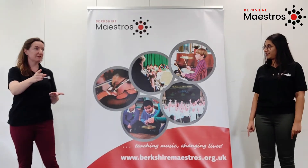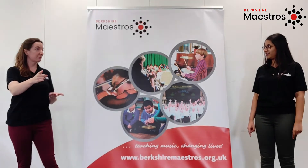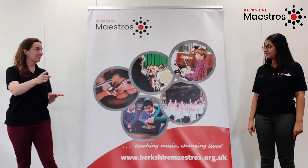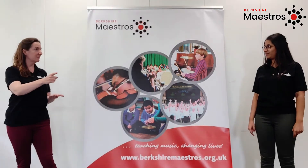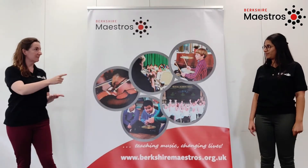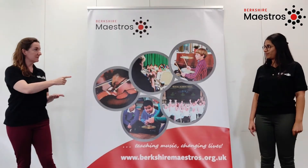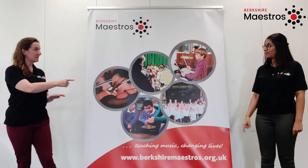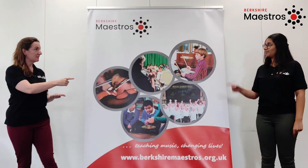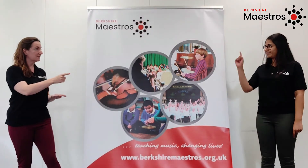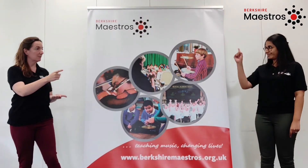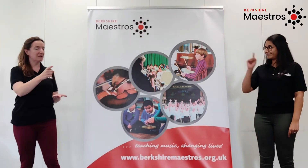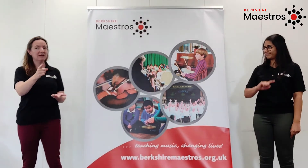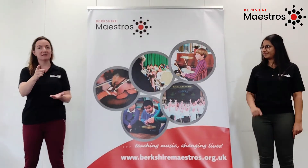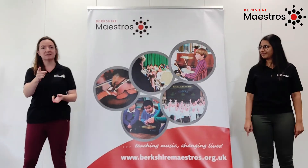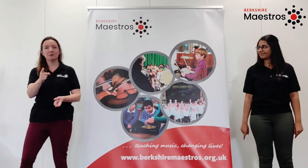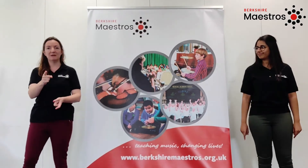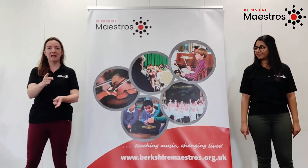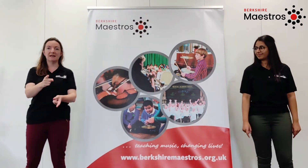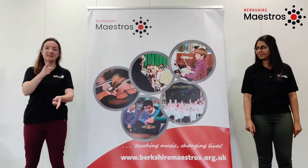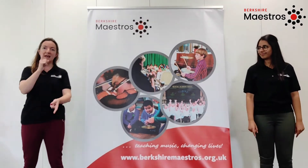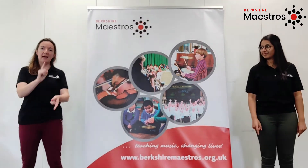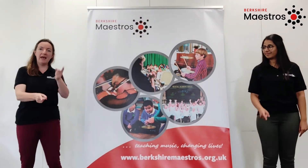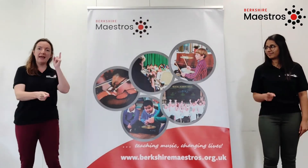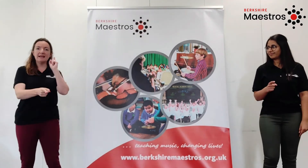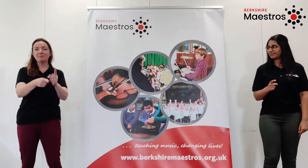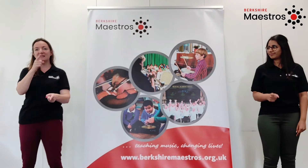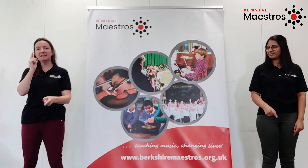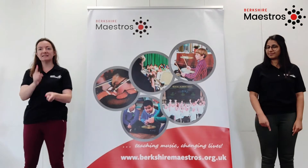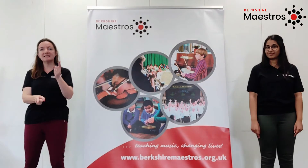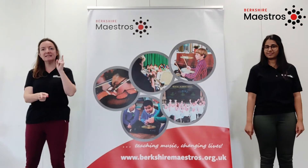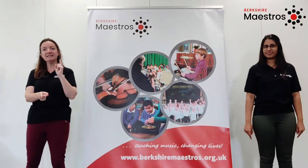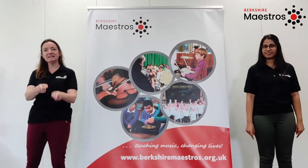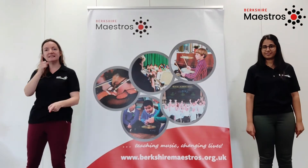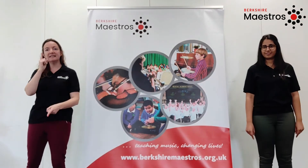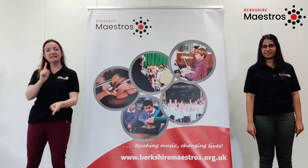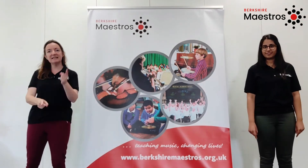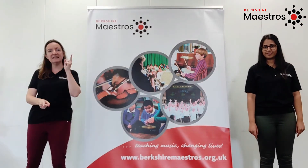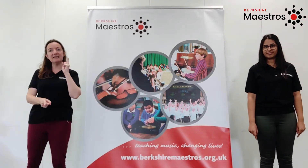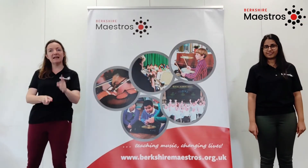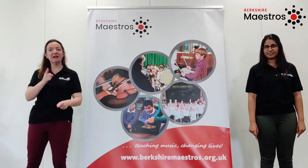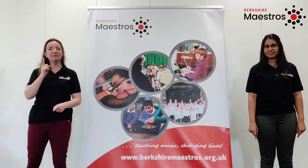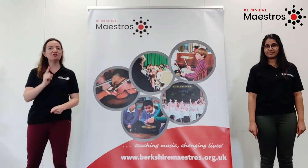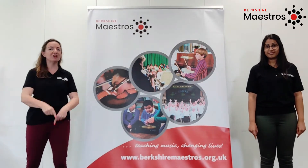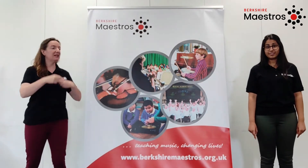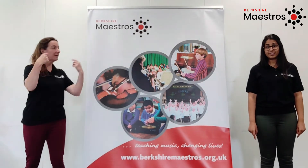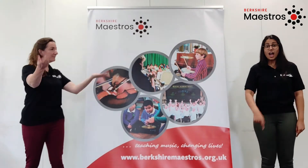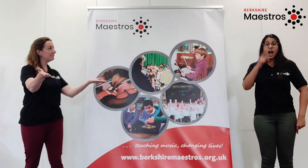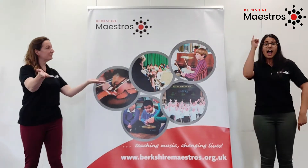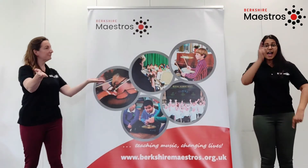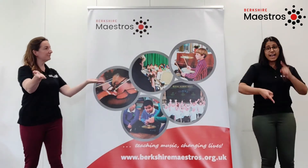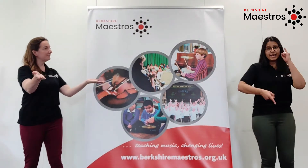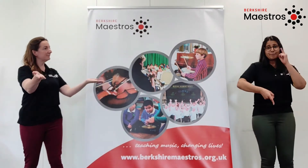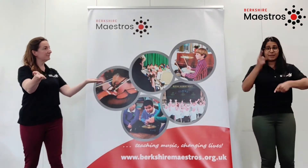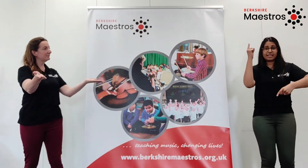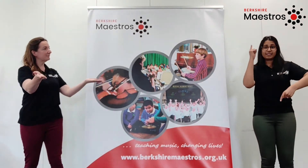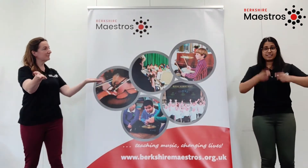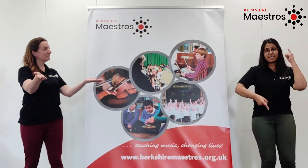of the rhythms that we had. So we had A, B, C, D, E, F, G. A, B, C,